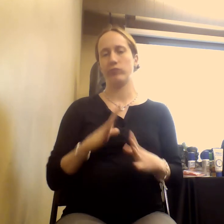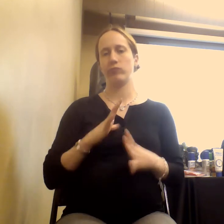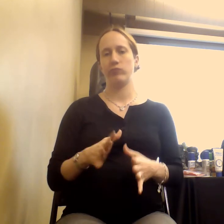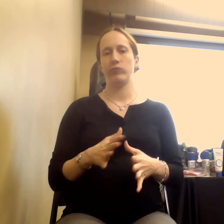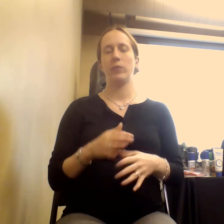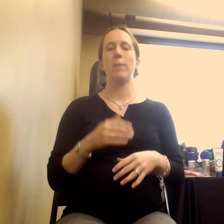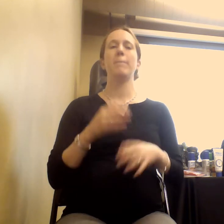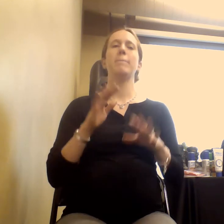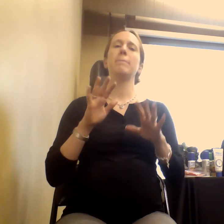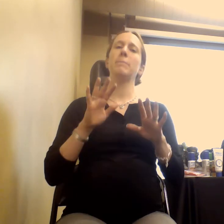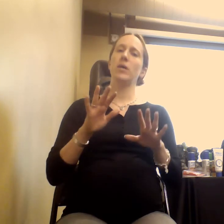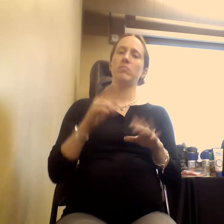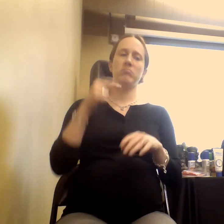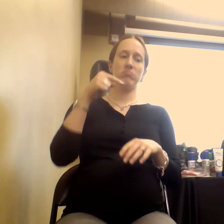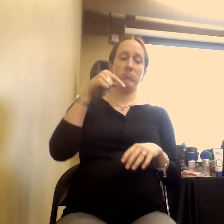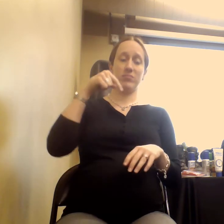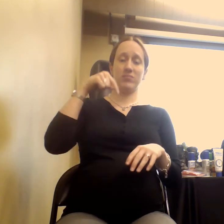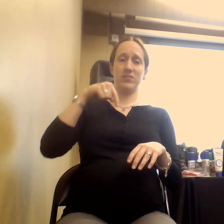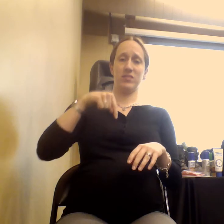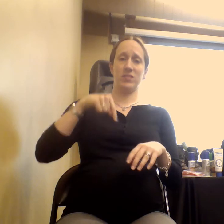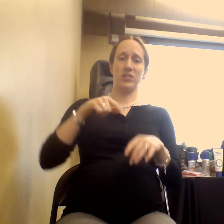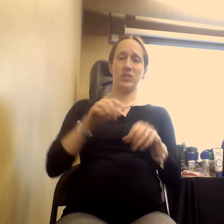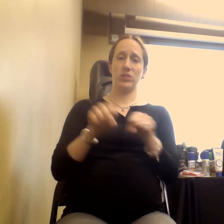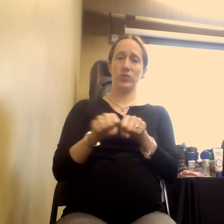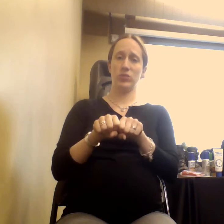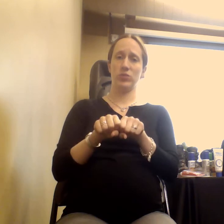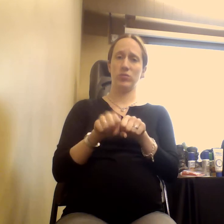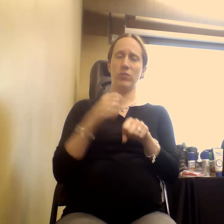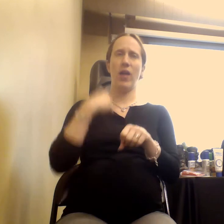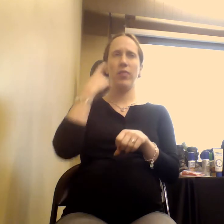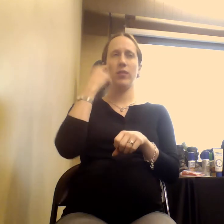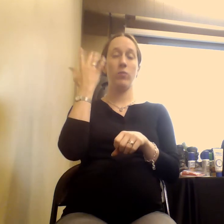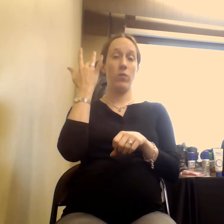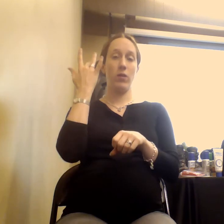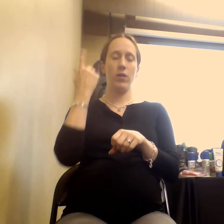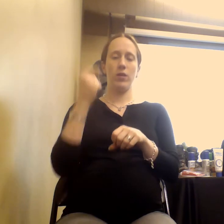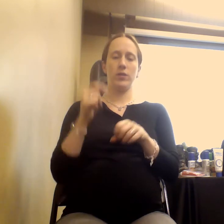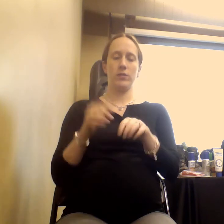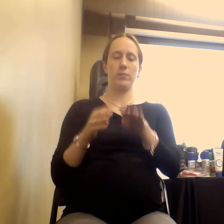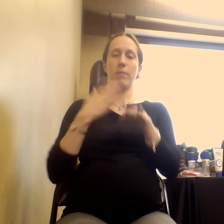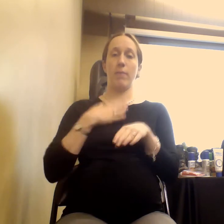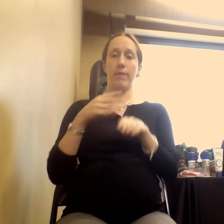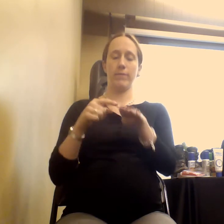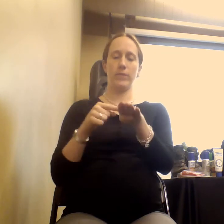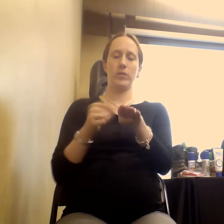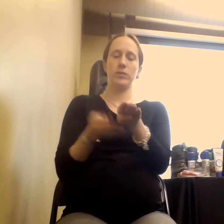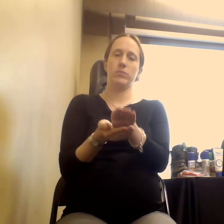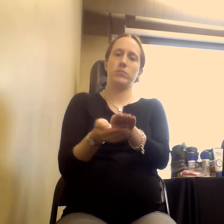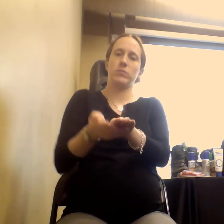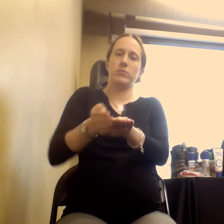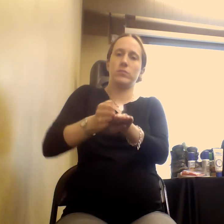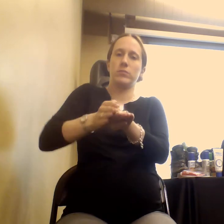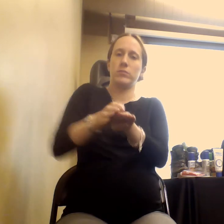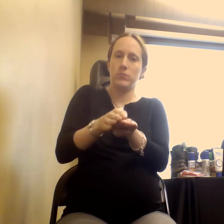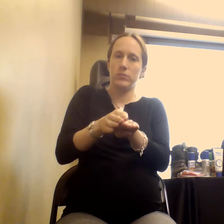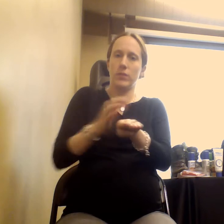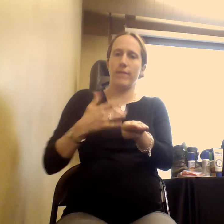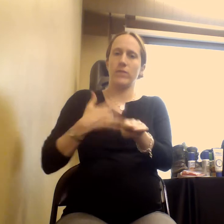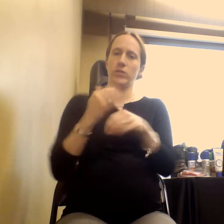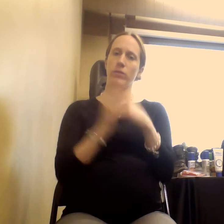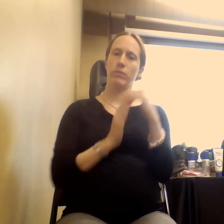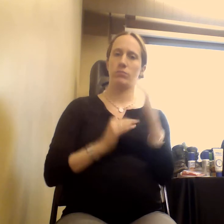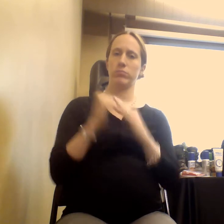they wrap around my foot. Tech Amphibs in the summer. These I bought because, and I'm telling you why